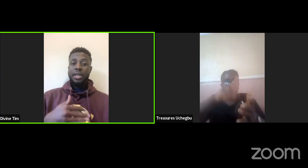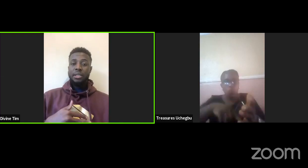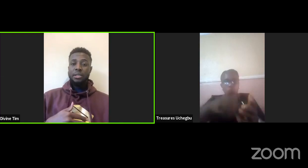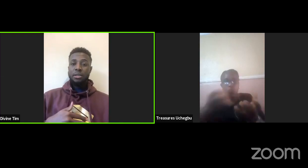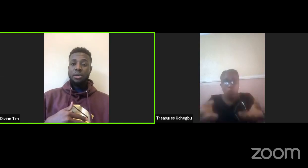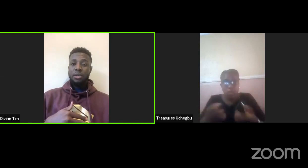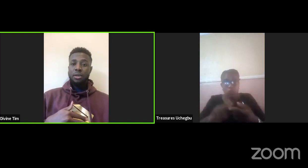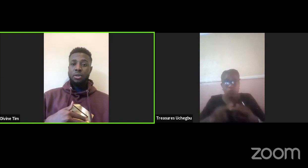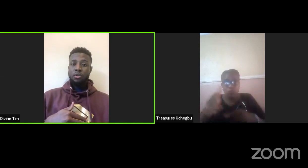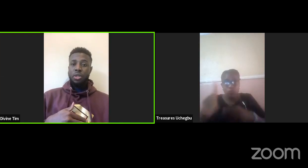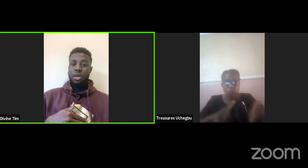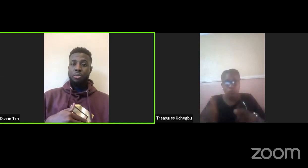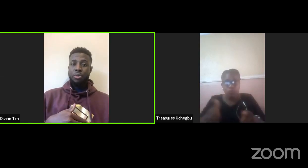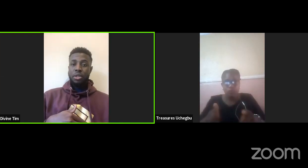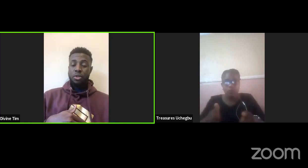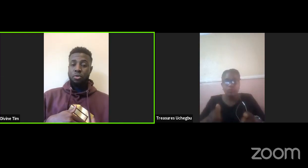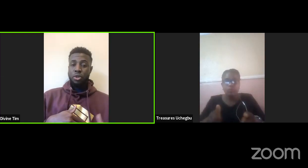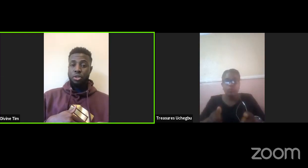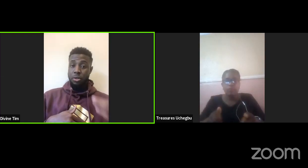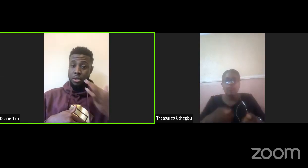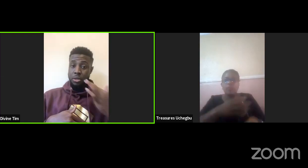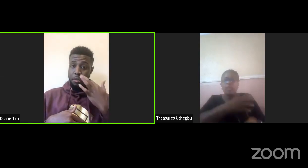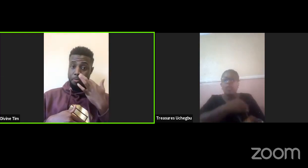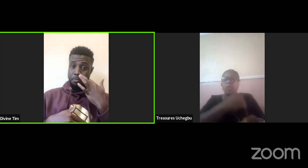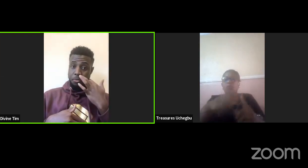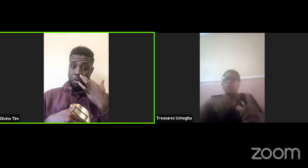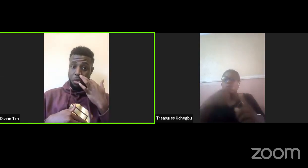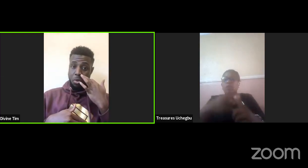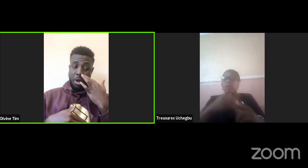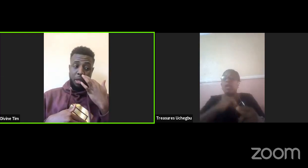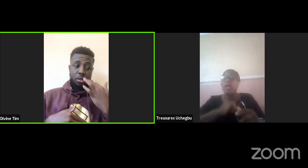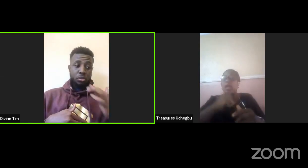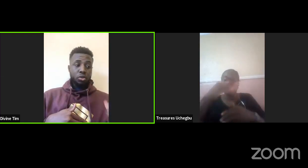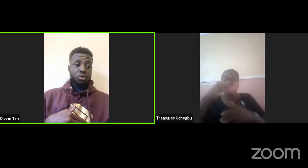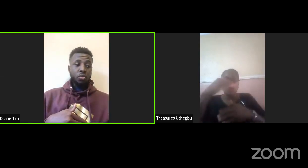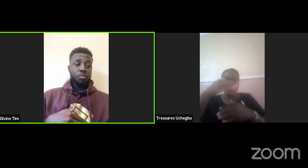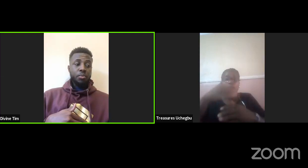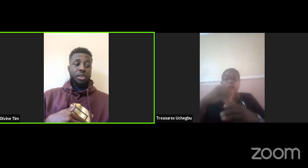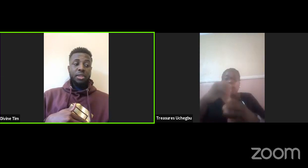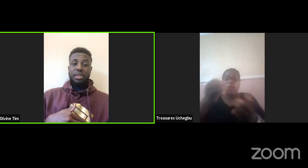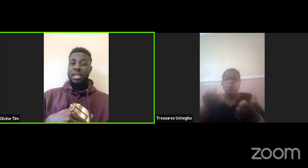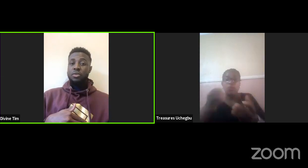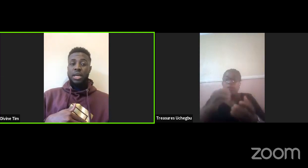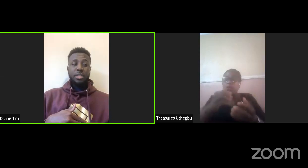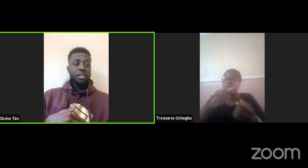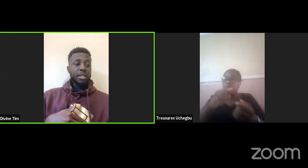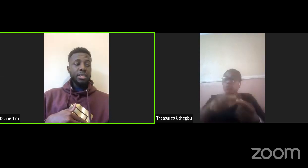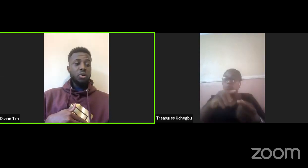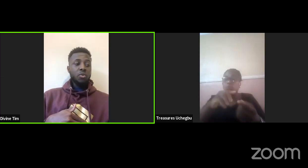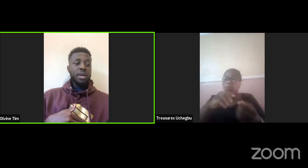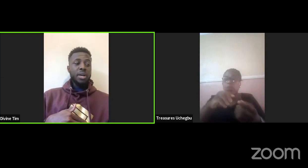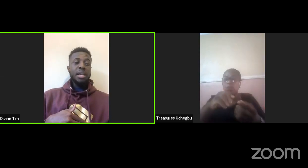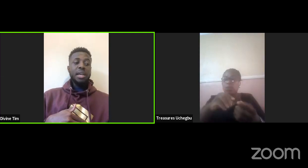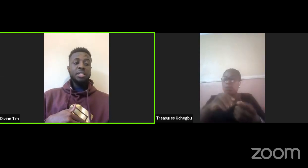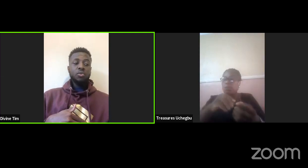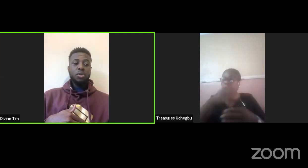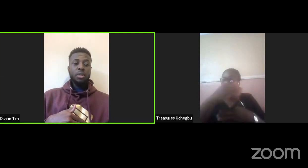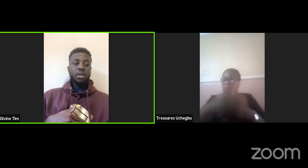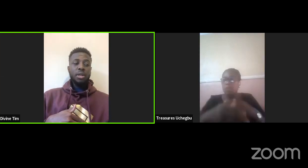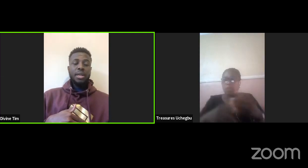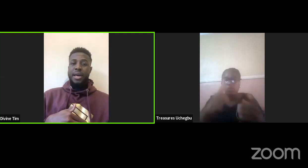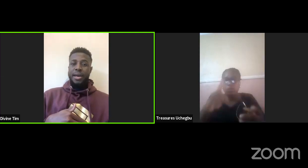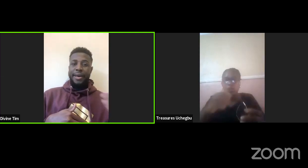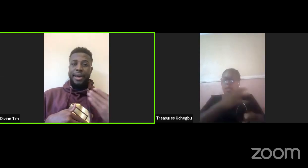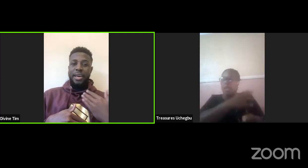to the preceding questions. All right. So that is what I did on the second one. And the last